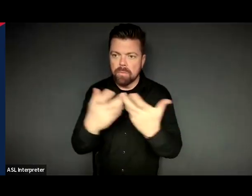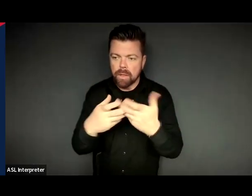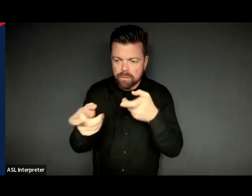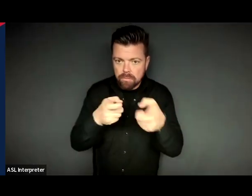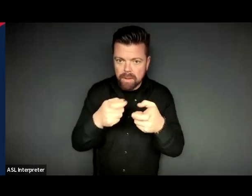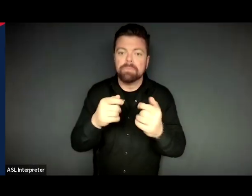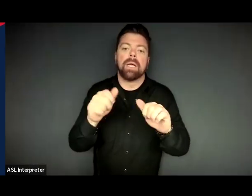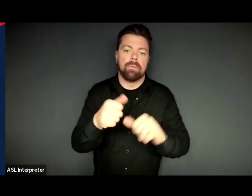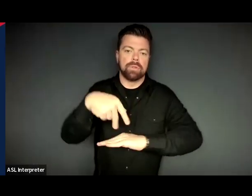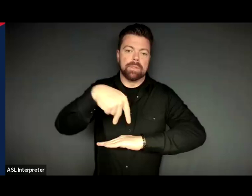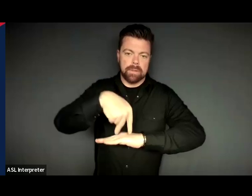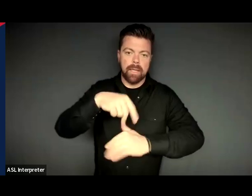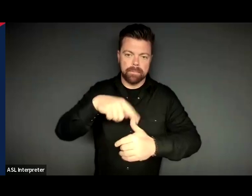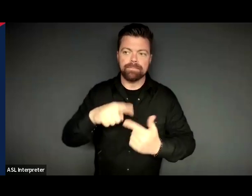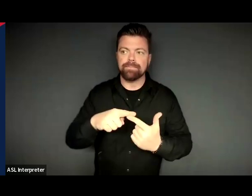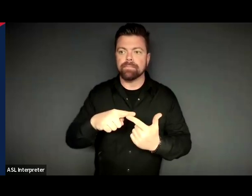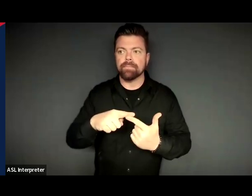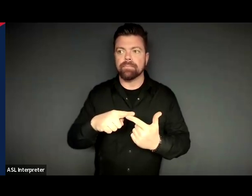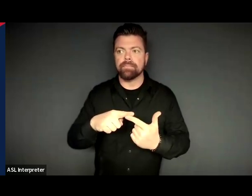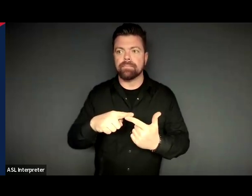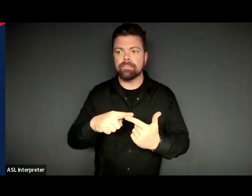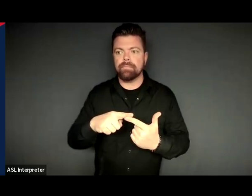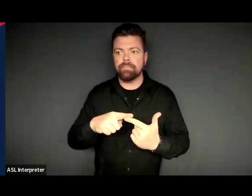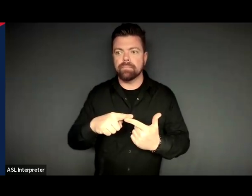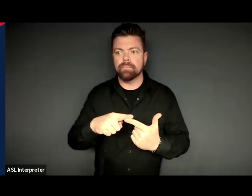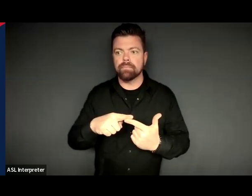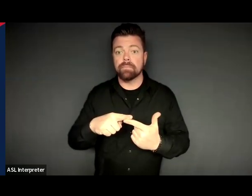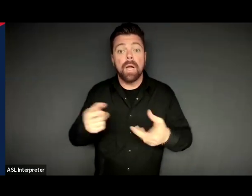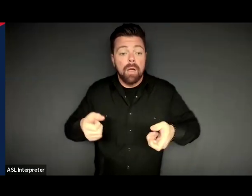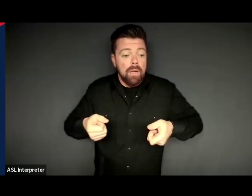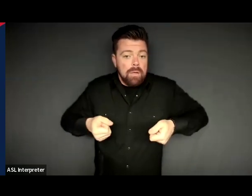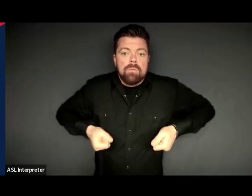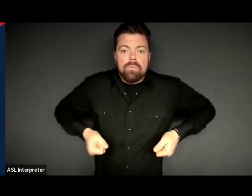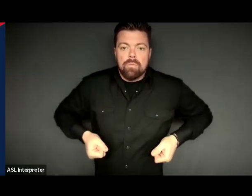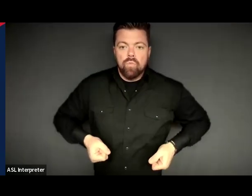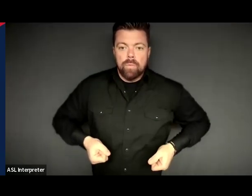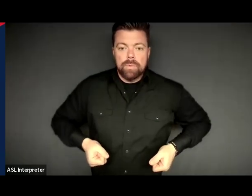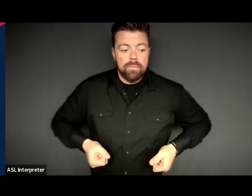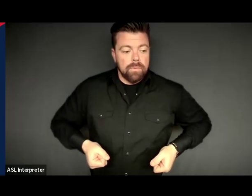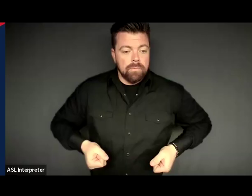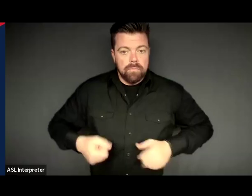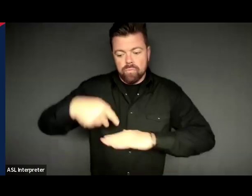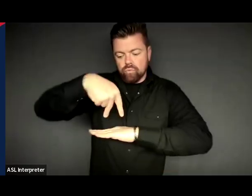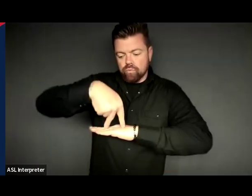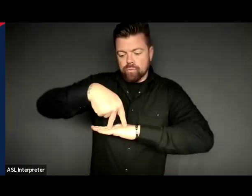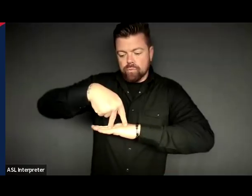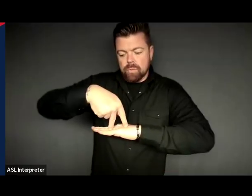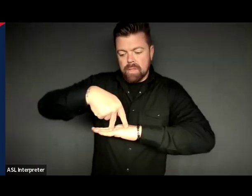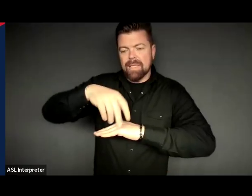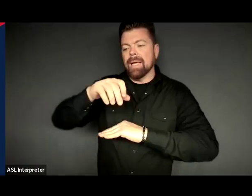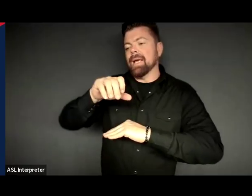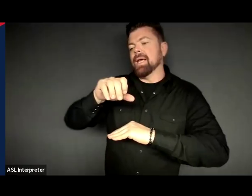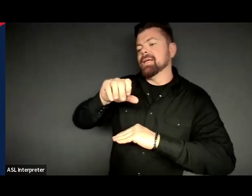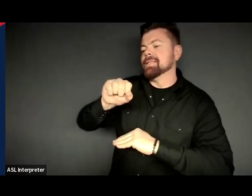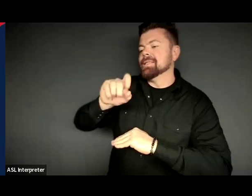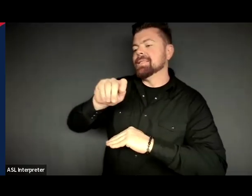stand. You're going to have to maybe elevate yourself just a little bit in the standing frame and then work your way